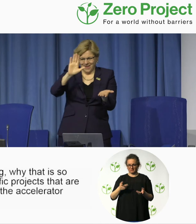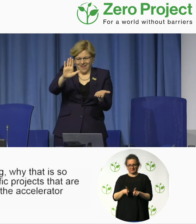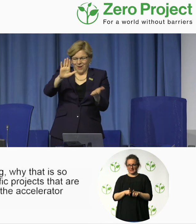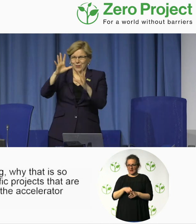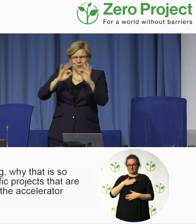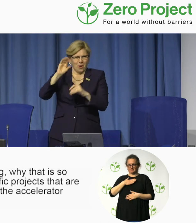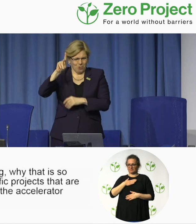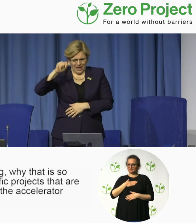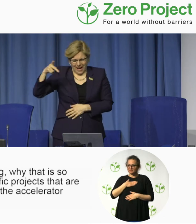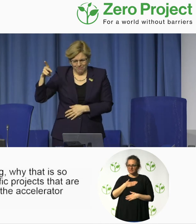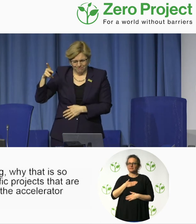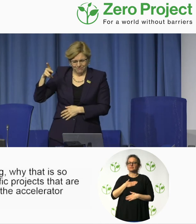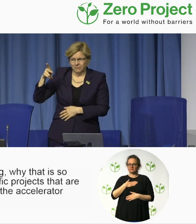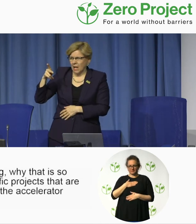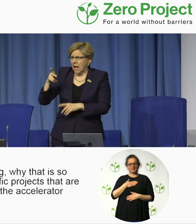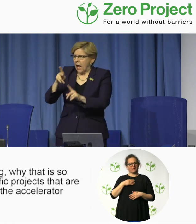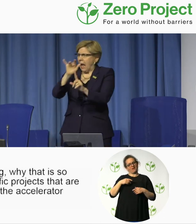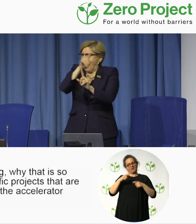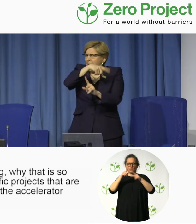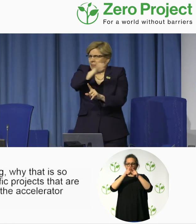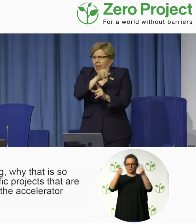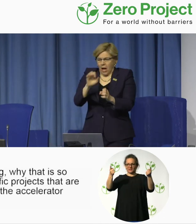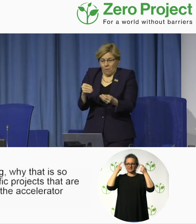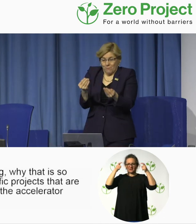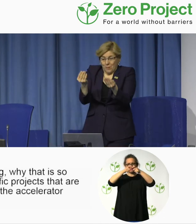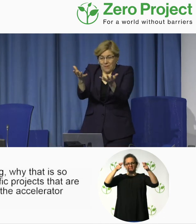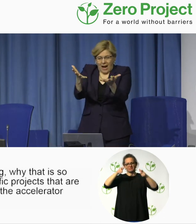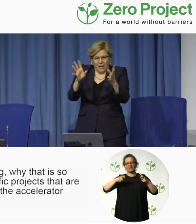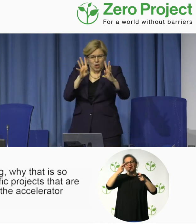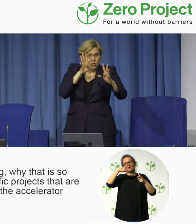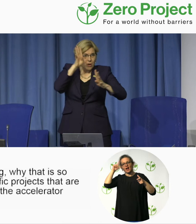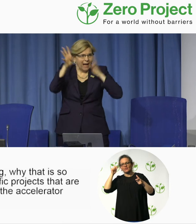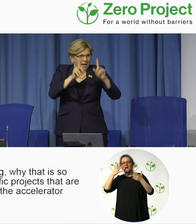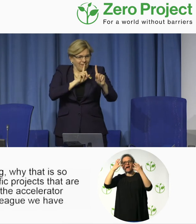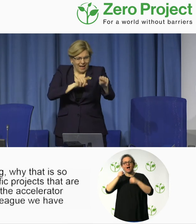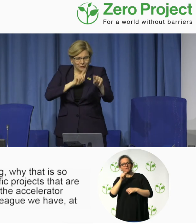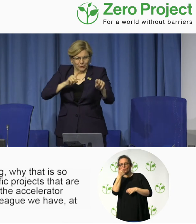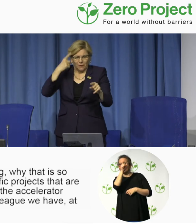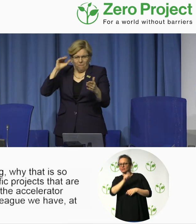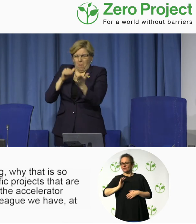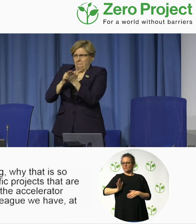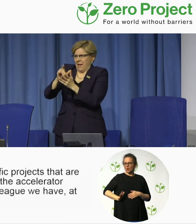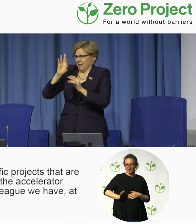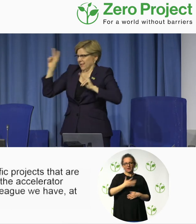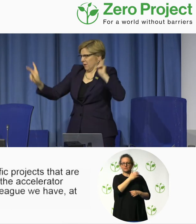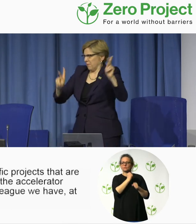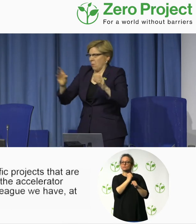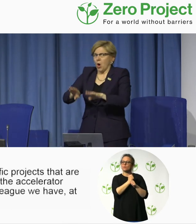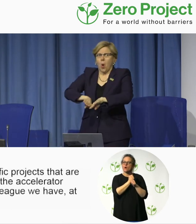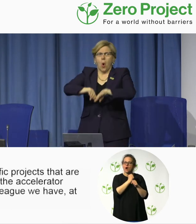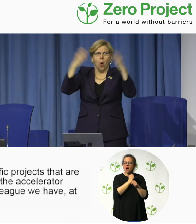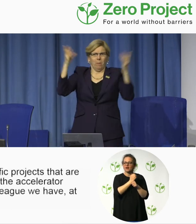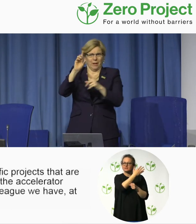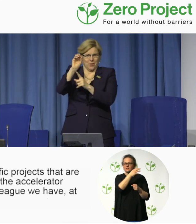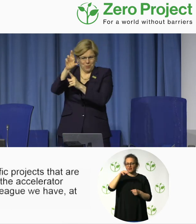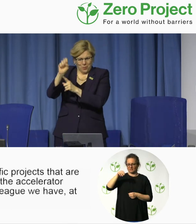the wonderful colleague that we have at Gallaudet University with Melissa Mouse-Kuhn and her storybook app, they are providing creative